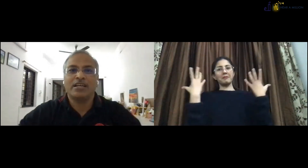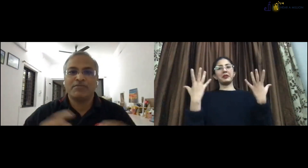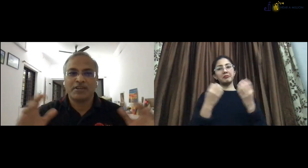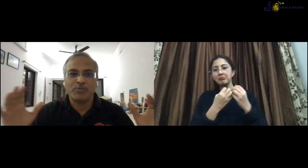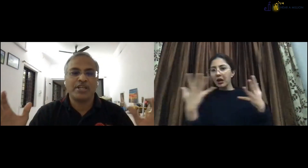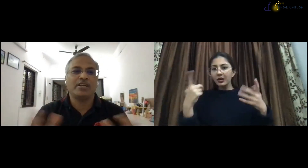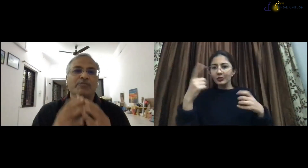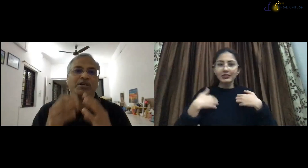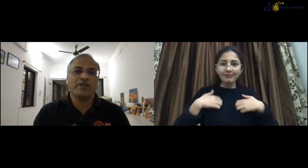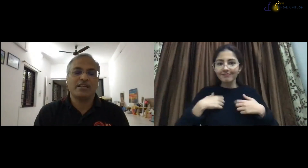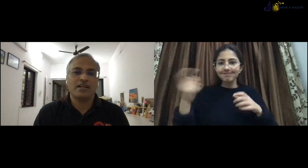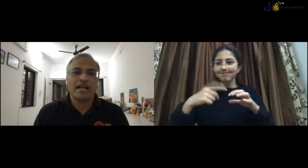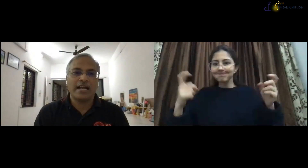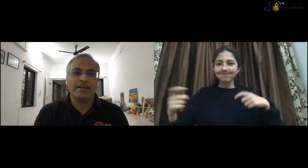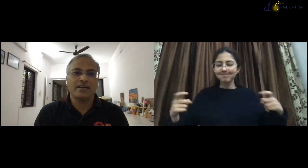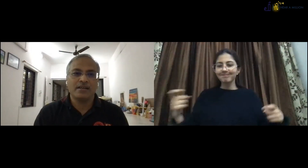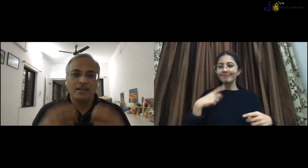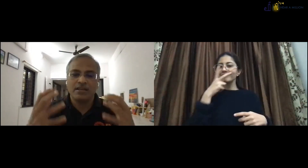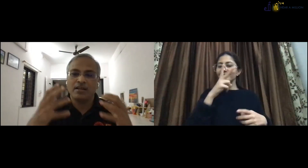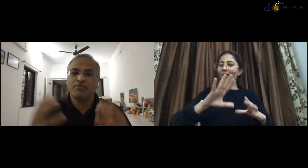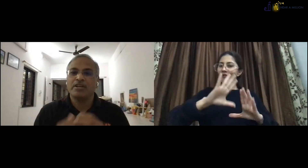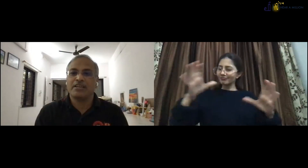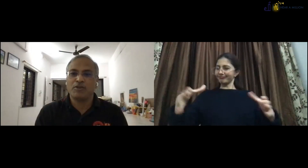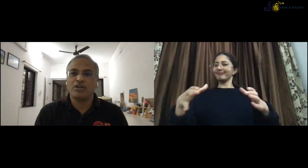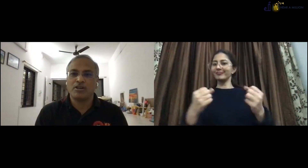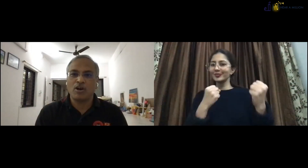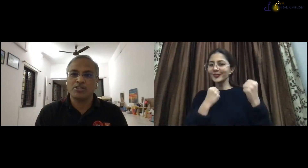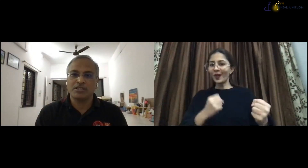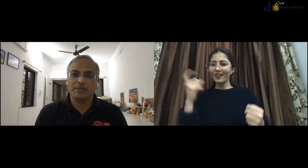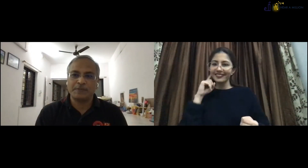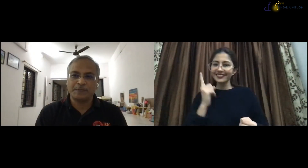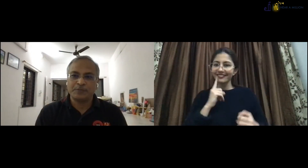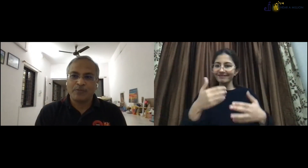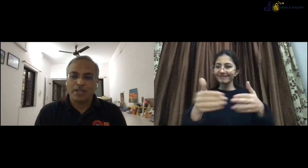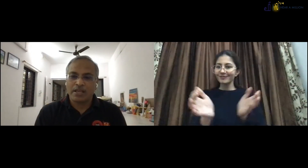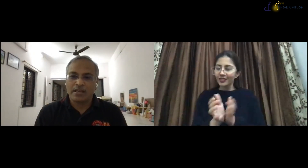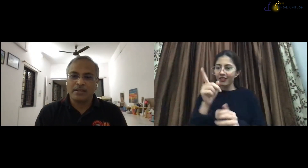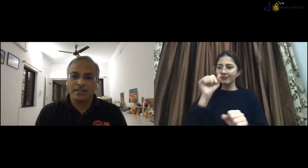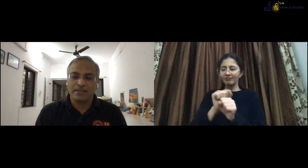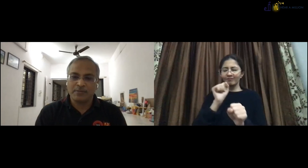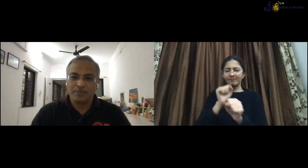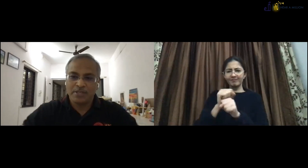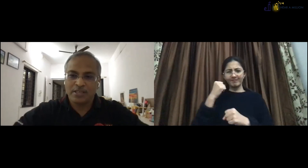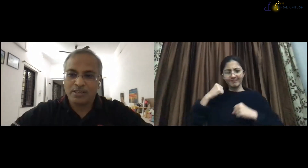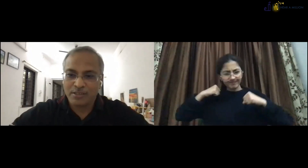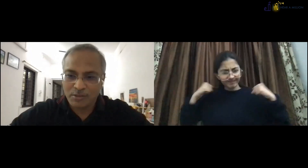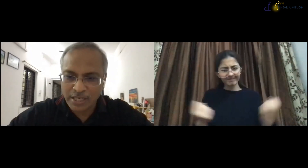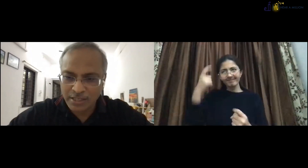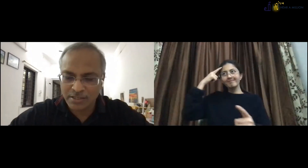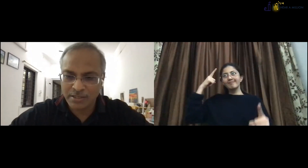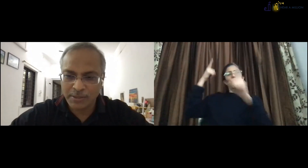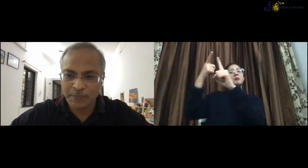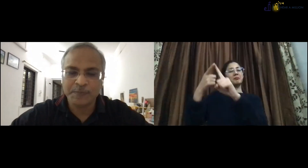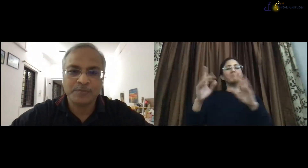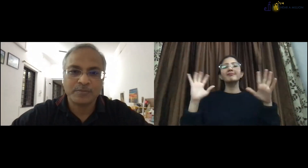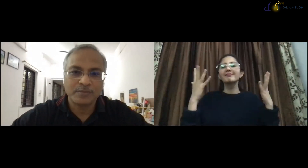to see the deaf community coming together and really working for the cause. And